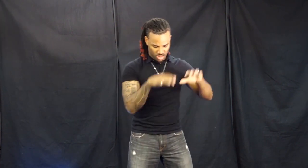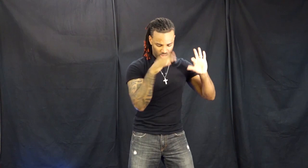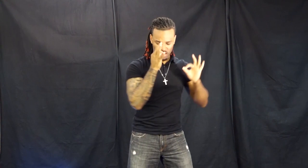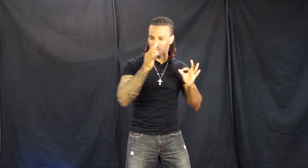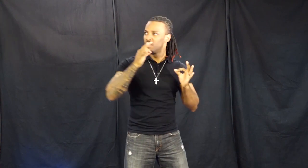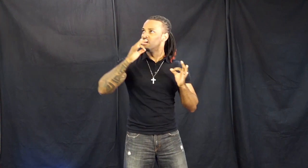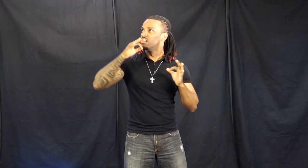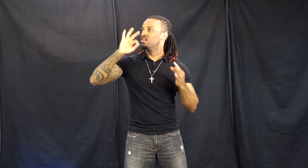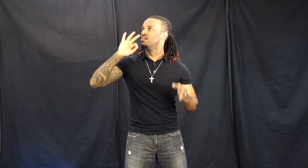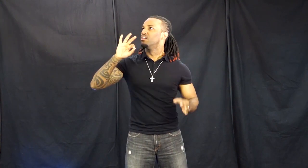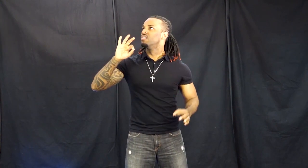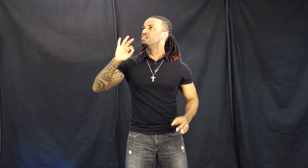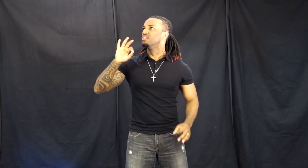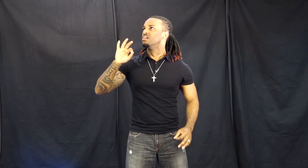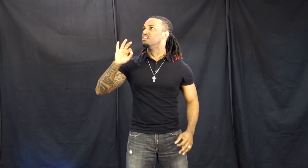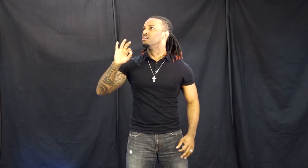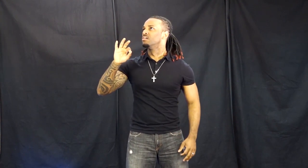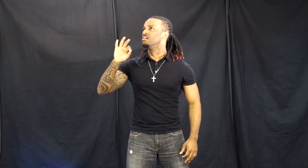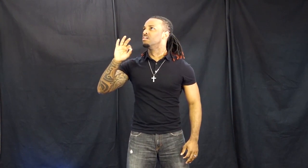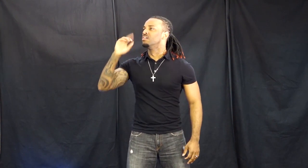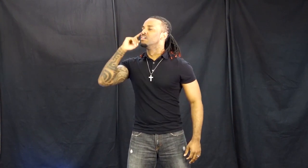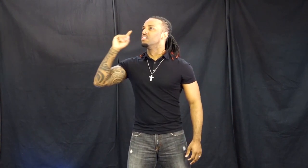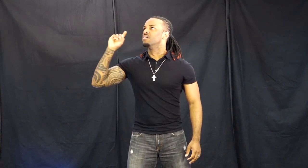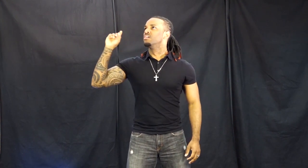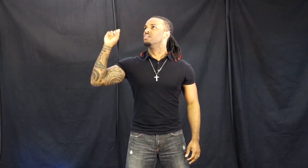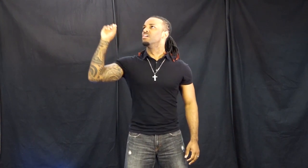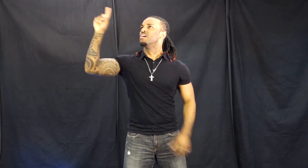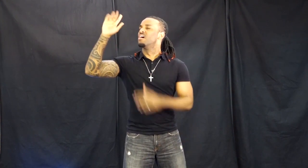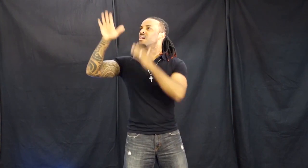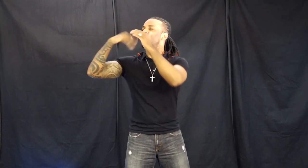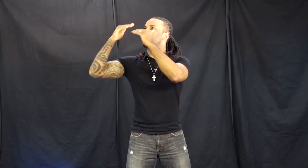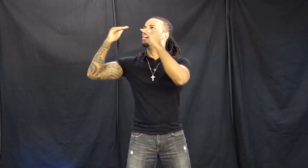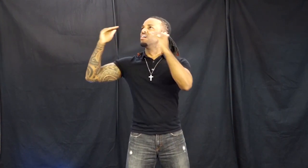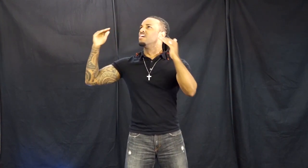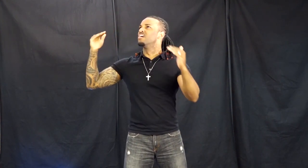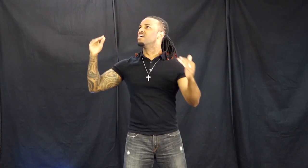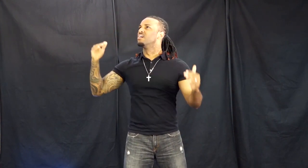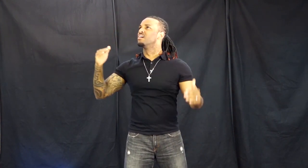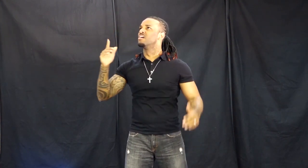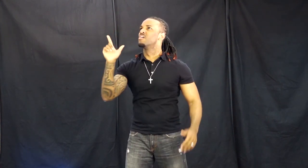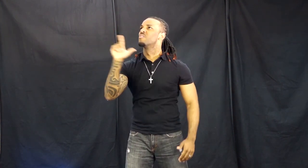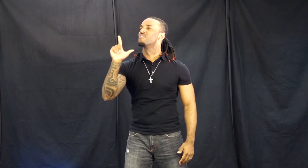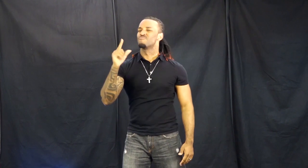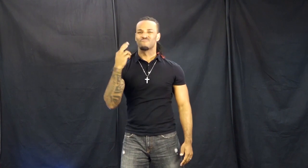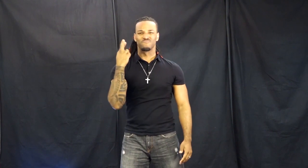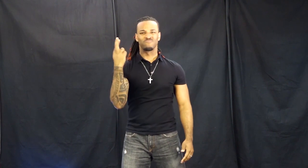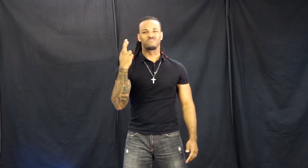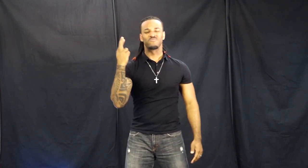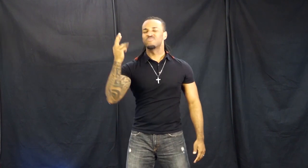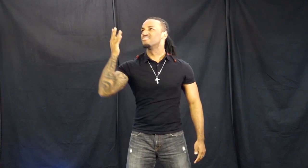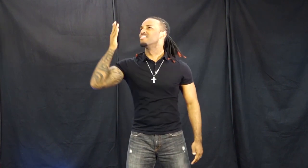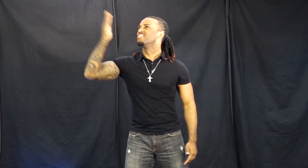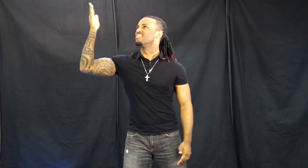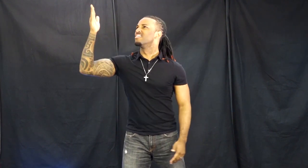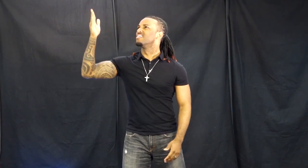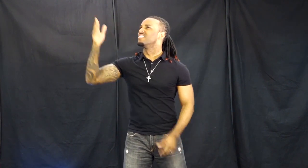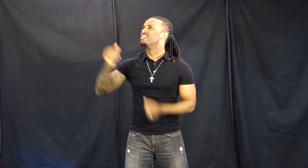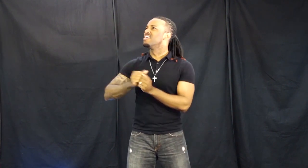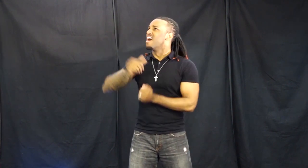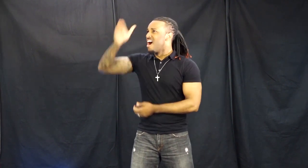up, eyes up. I catch a glimpse of the other side. Lawrence leads a soldier's chorus on the other side. My son is